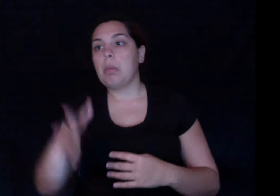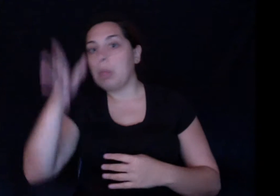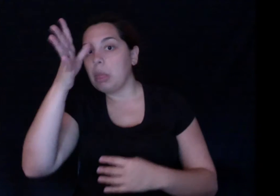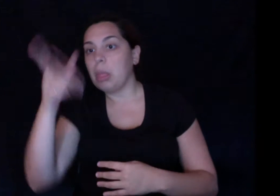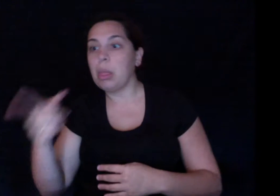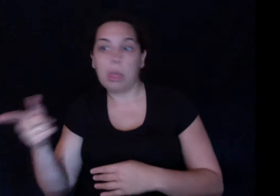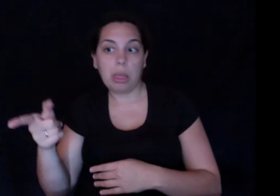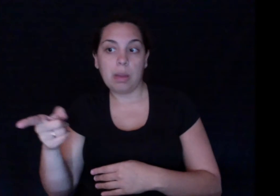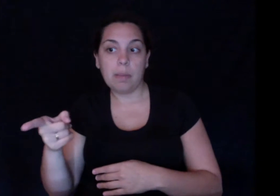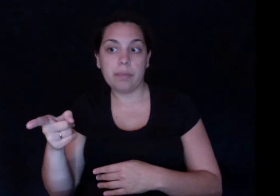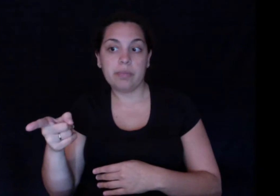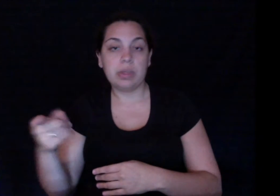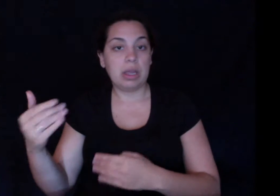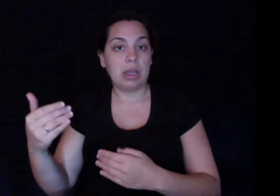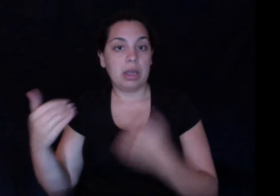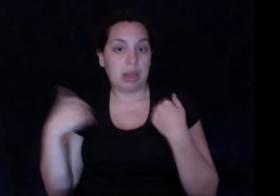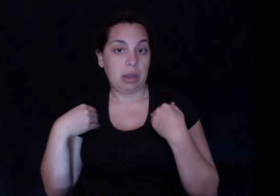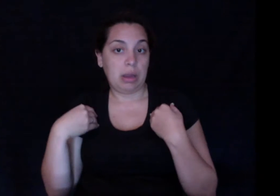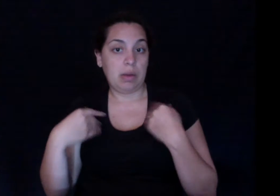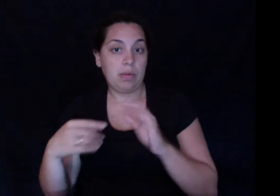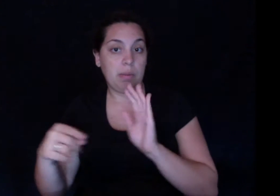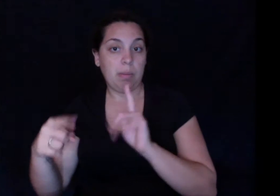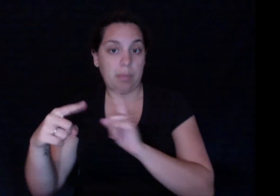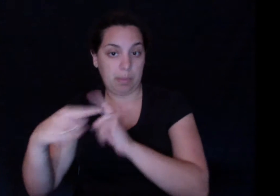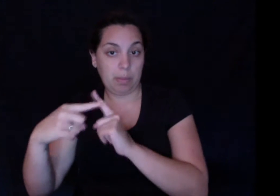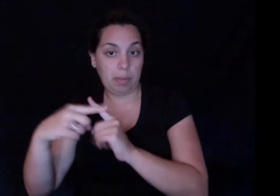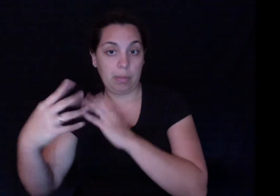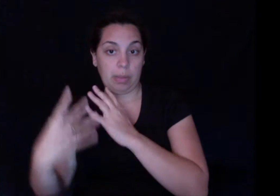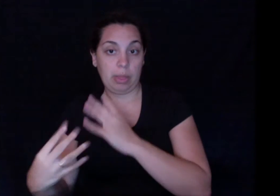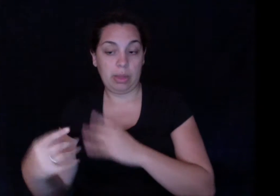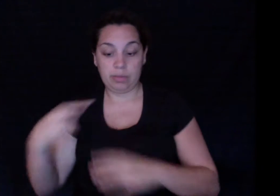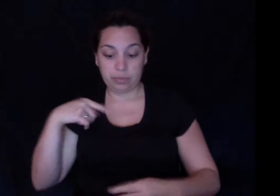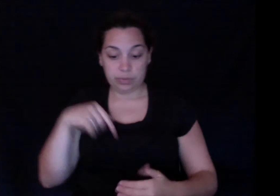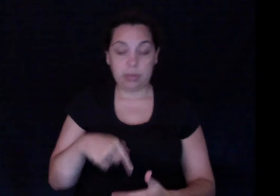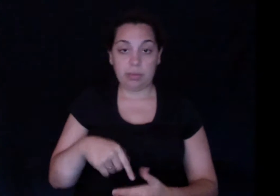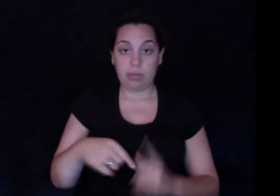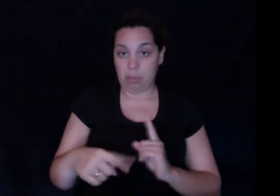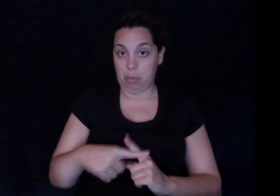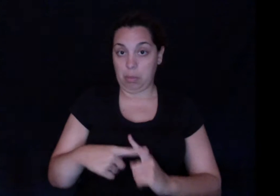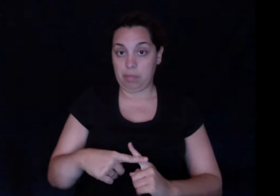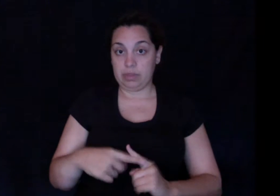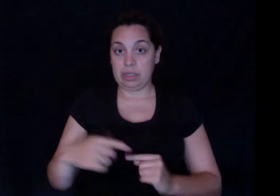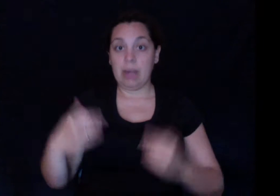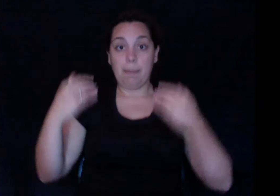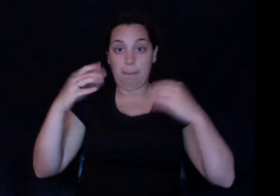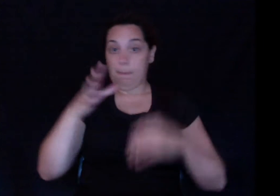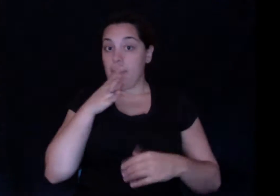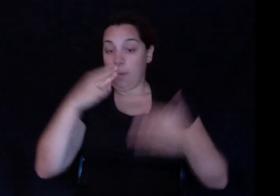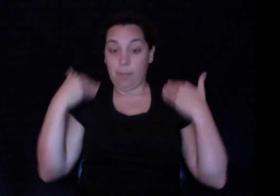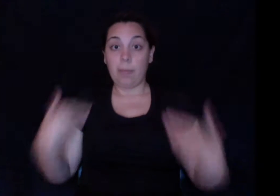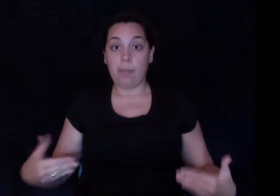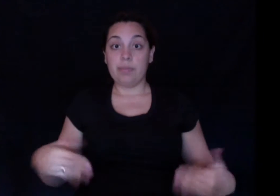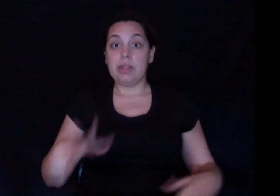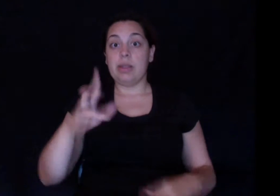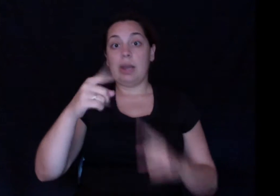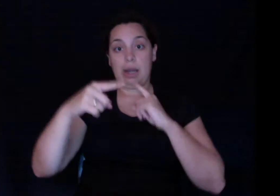type. And when a mother happens to be rhesus negative, so